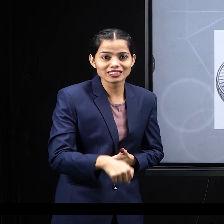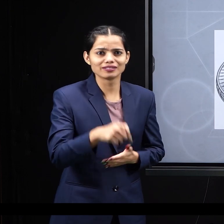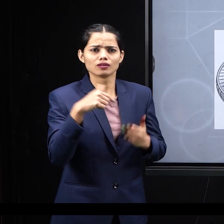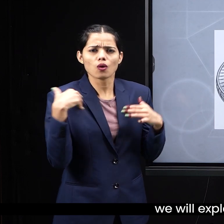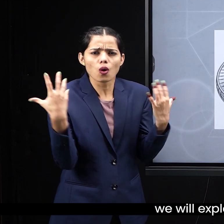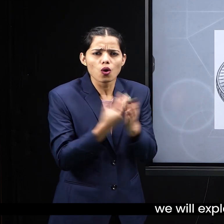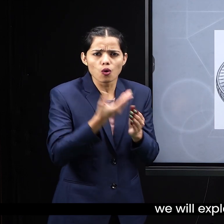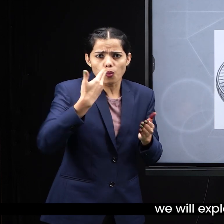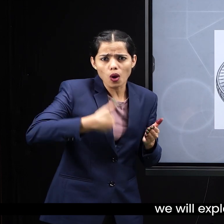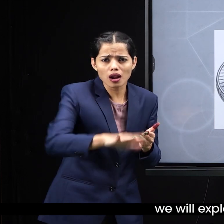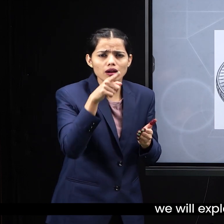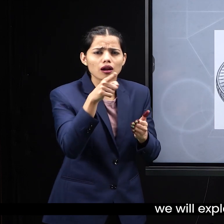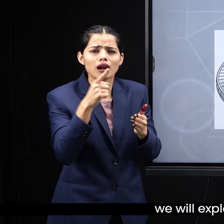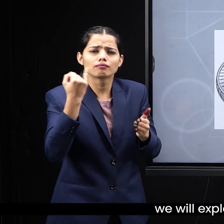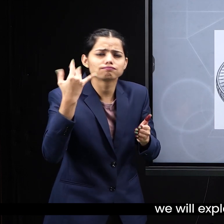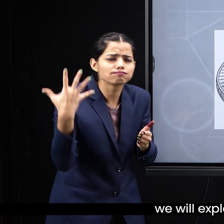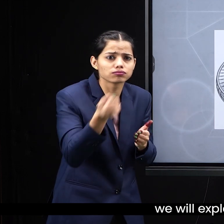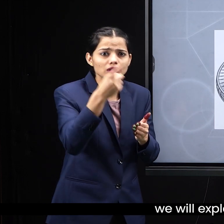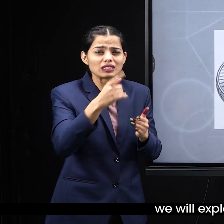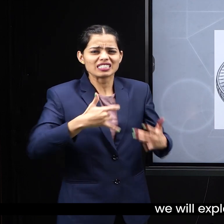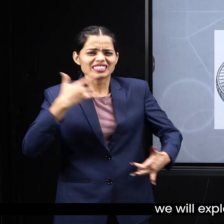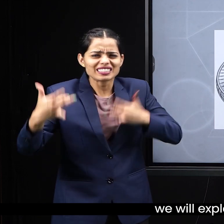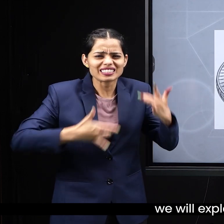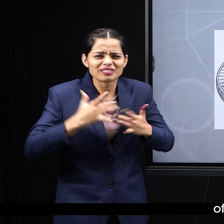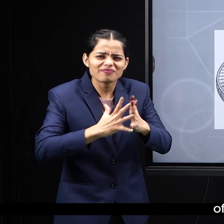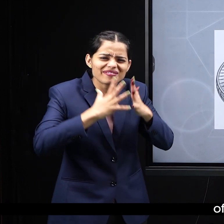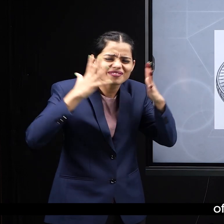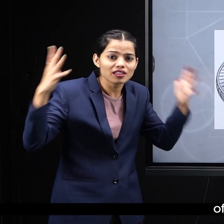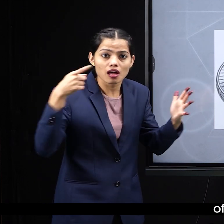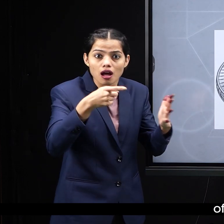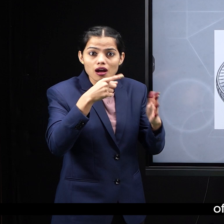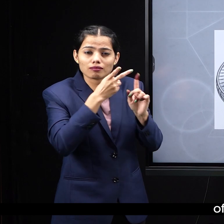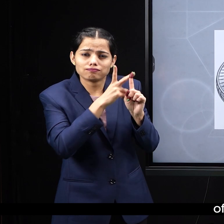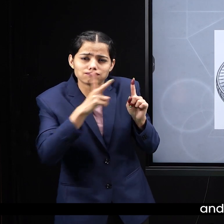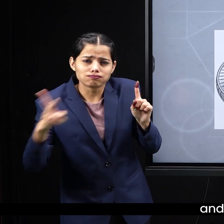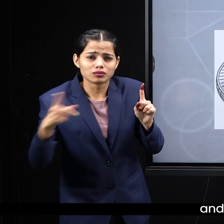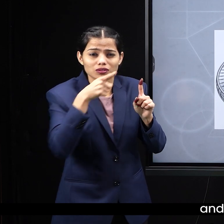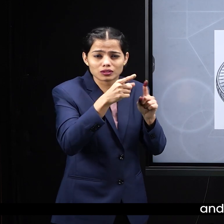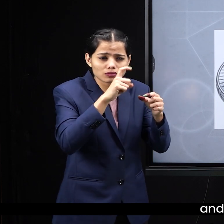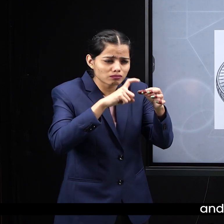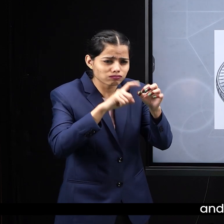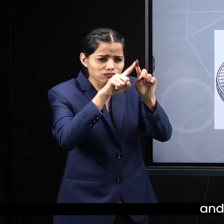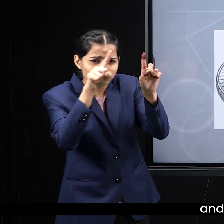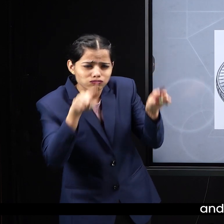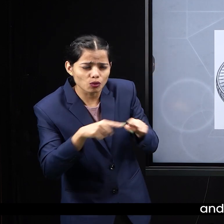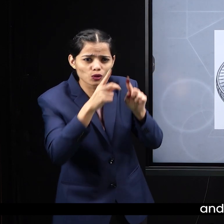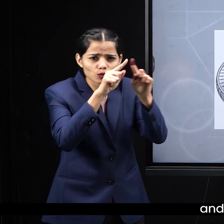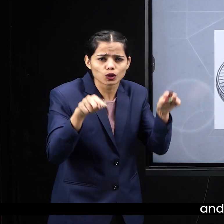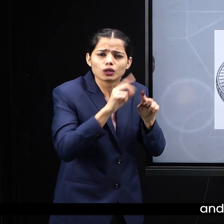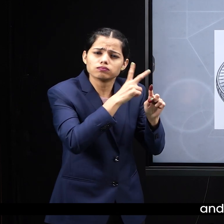Today we will explore the fascinating properties of these quadrilaterals and uncover their secrets.